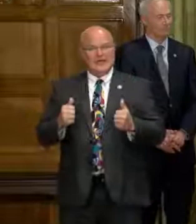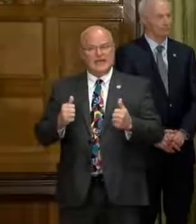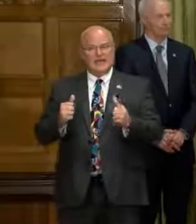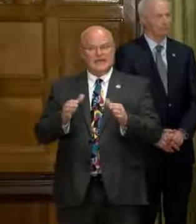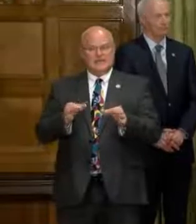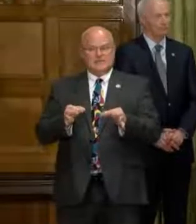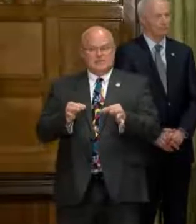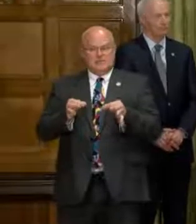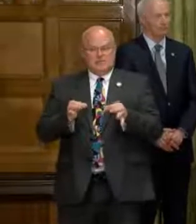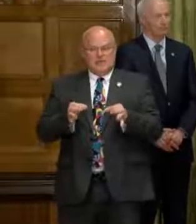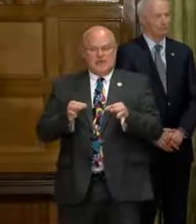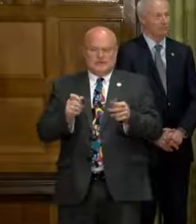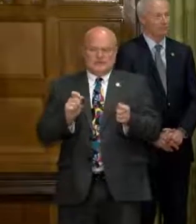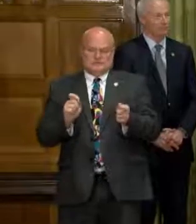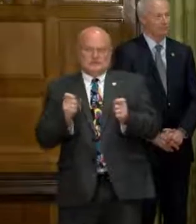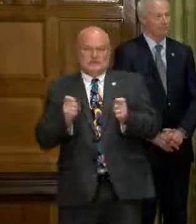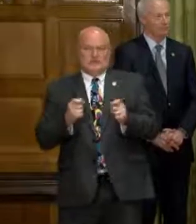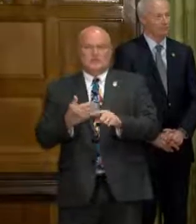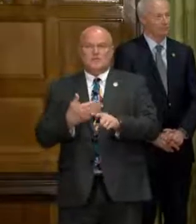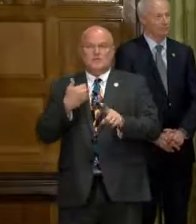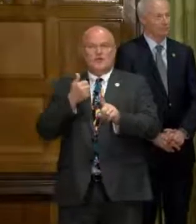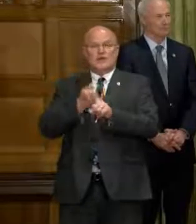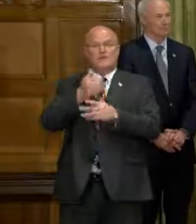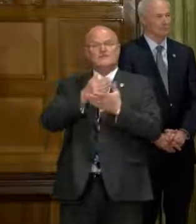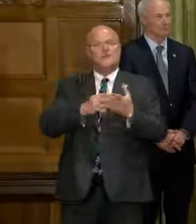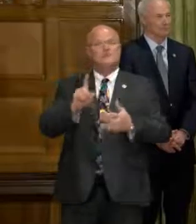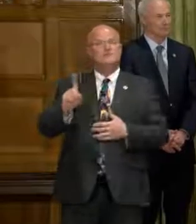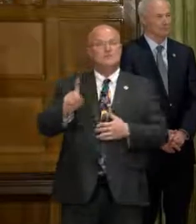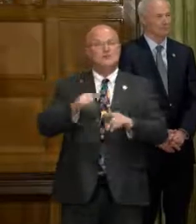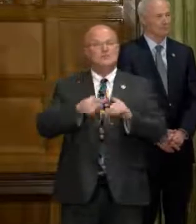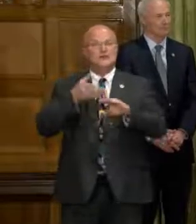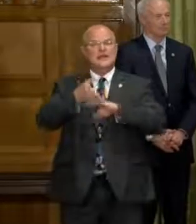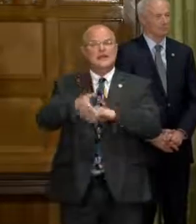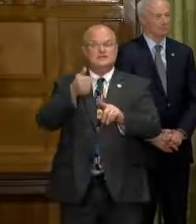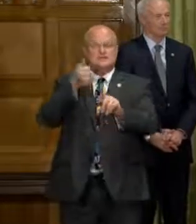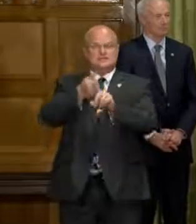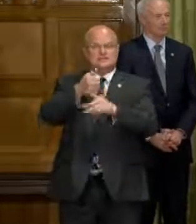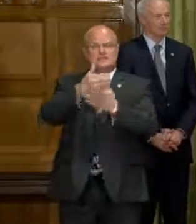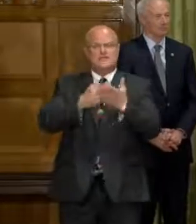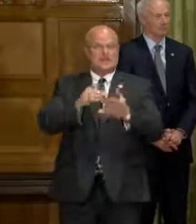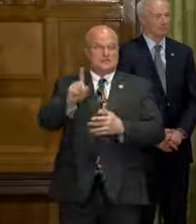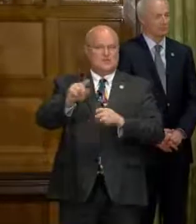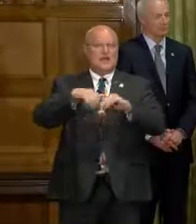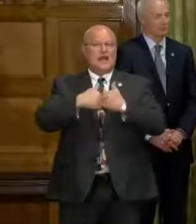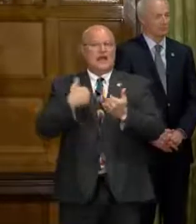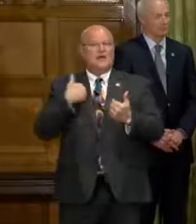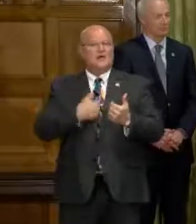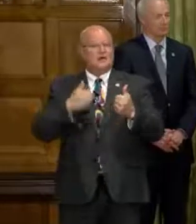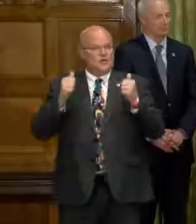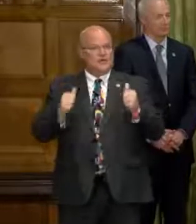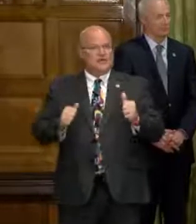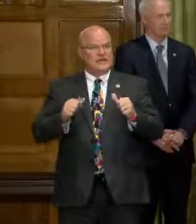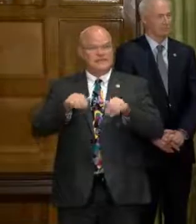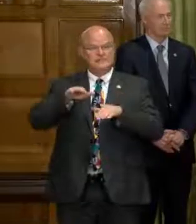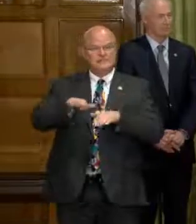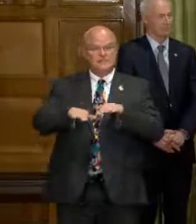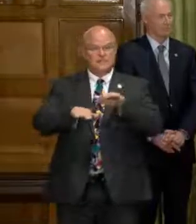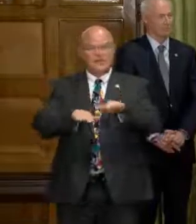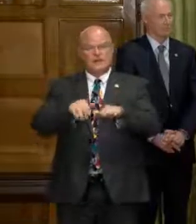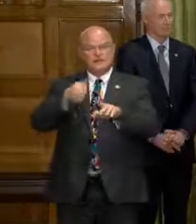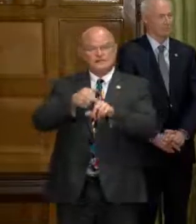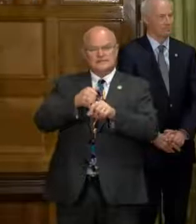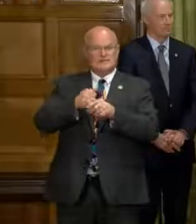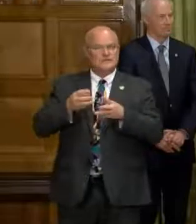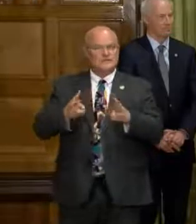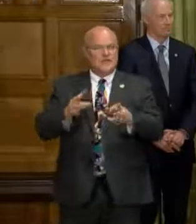or modify them even before we hit phase 1, but especially after we hit phase 1, how we can walk ourselves back